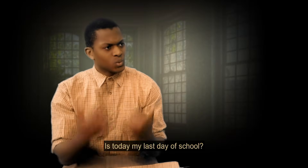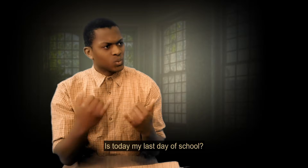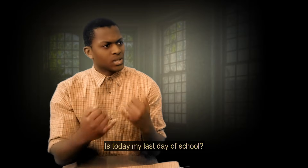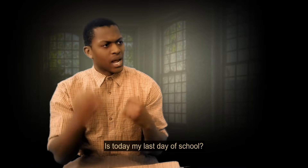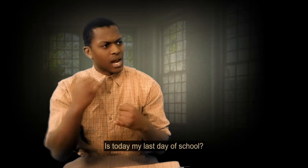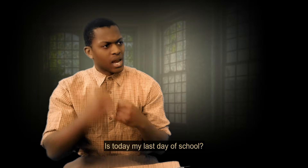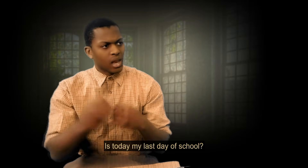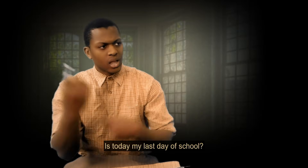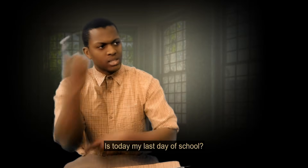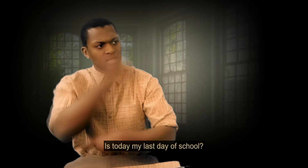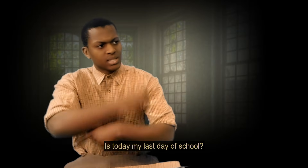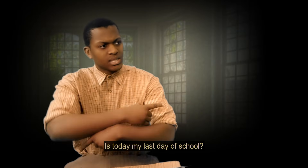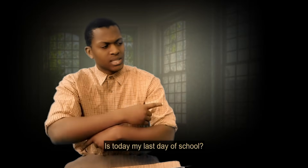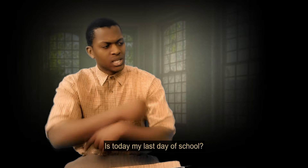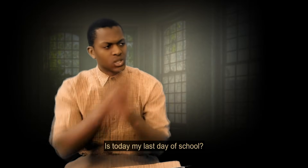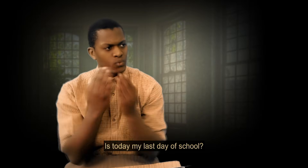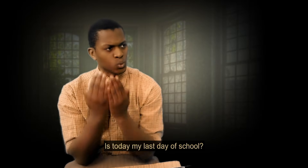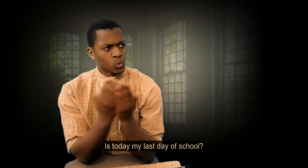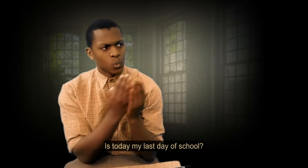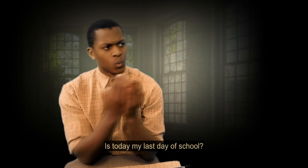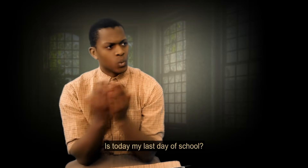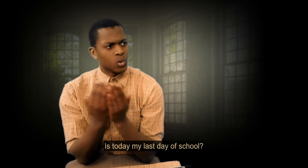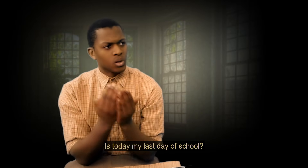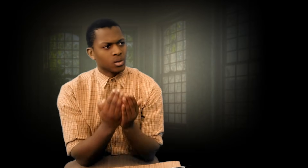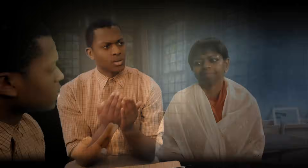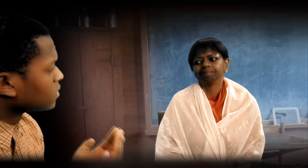Is today my last day of school?